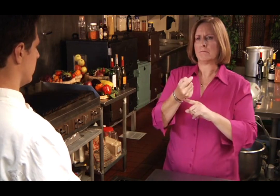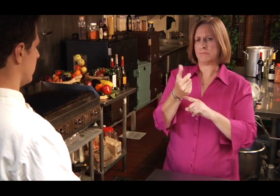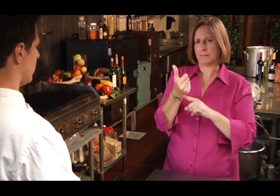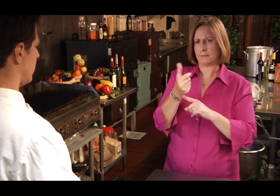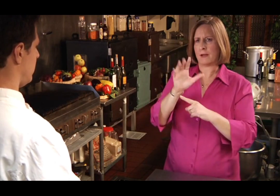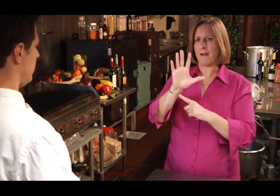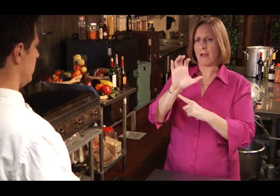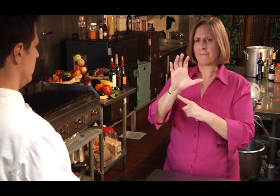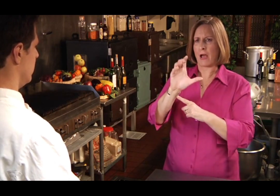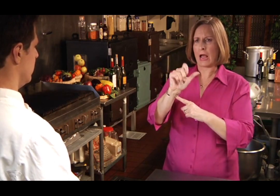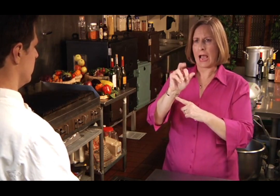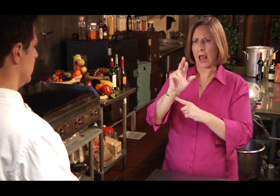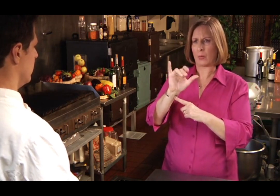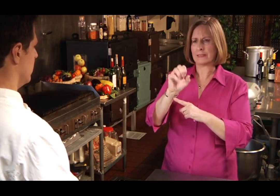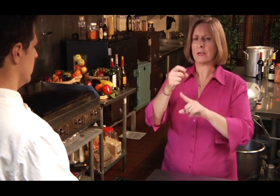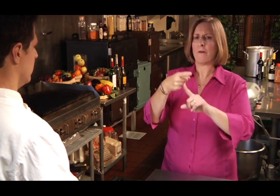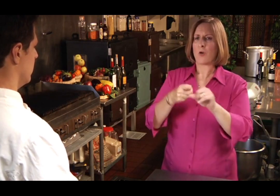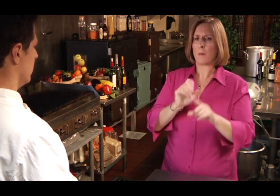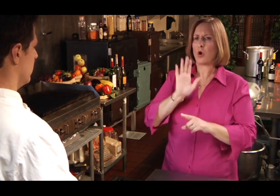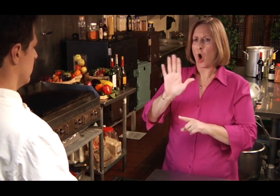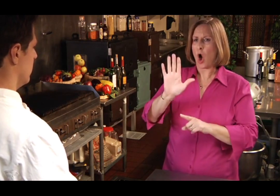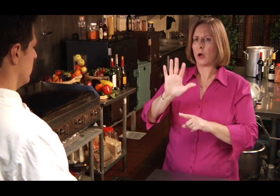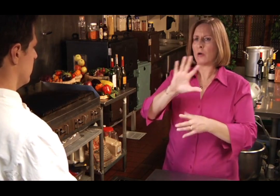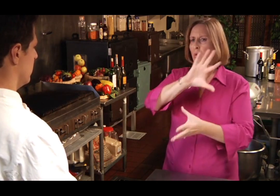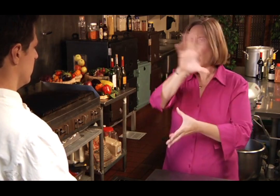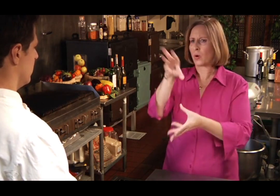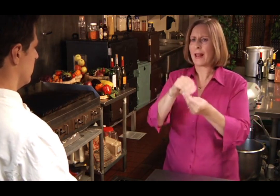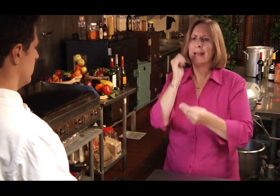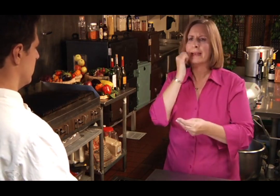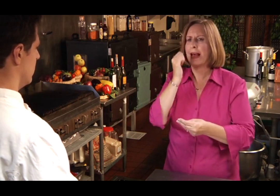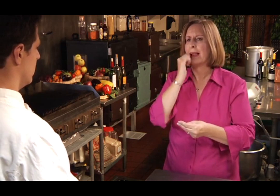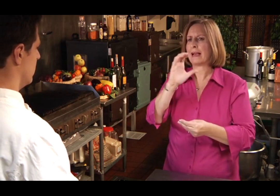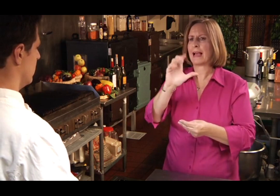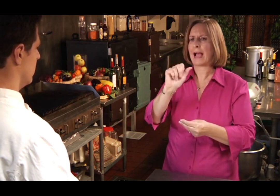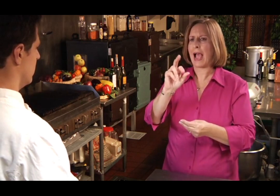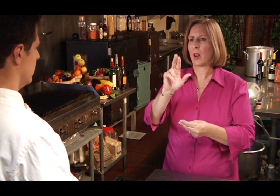that you decrease your daily calories by about 500.